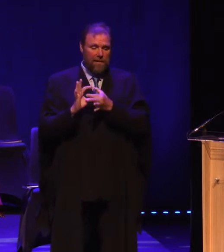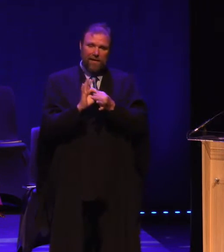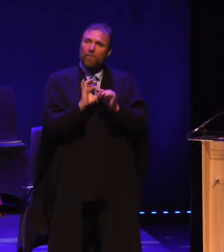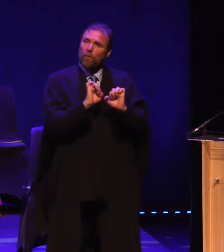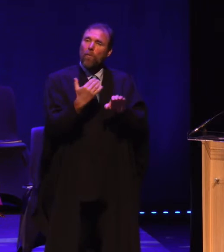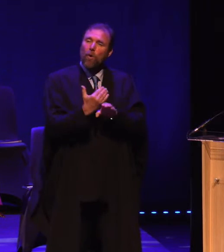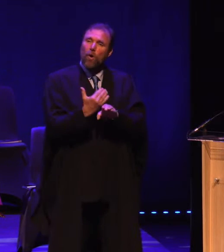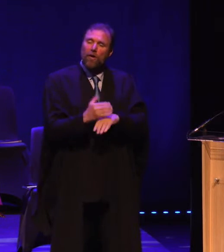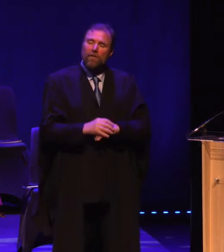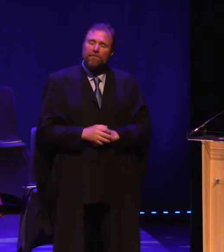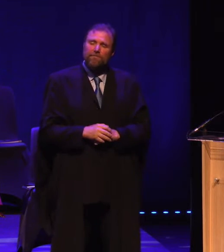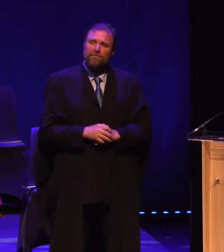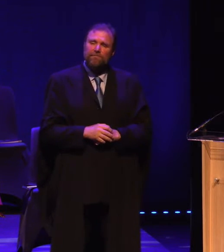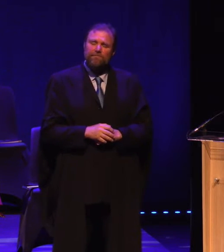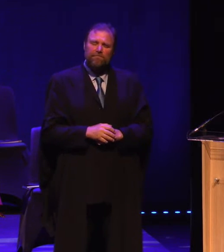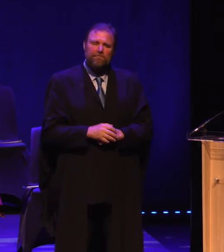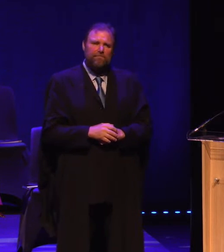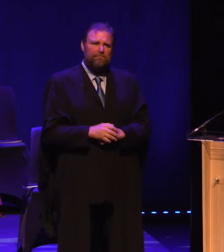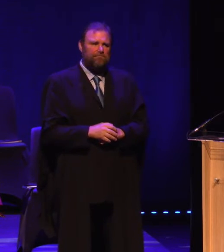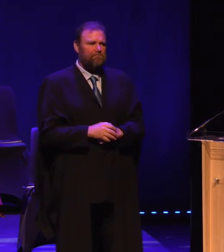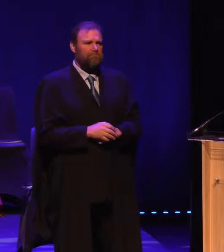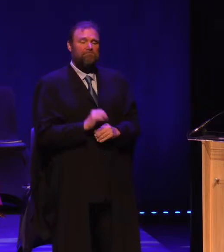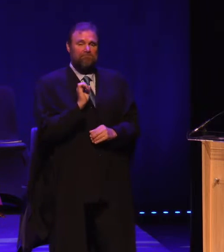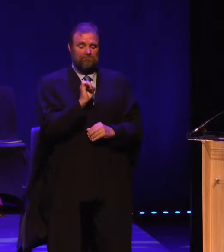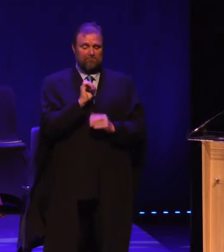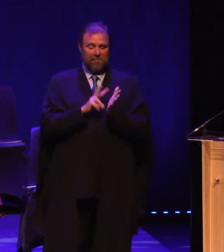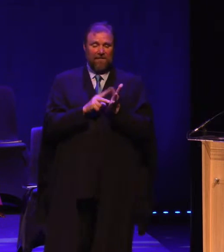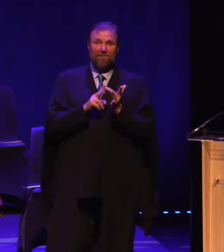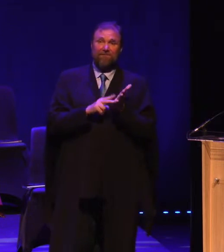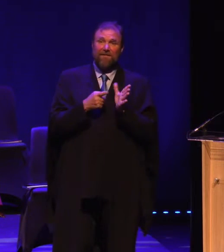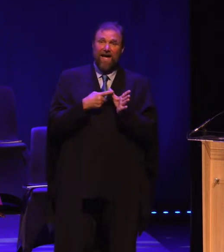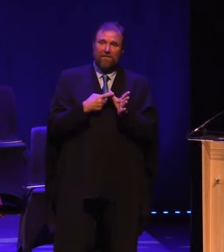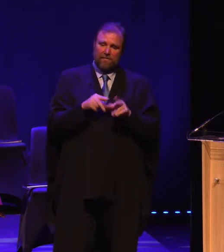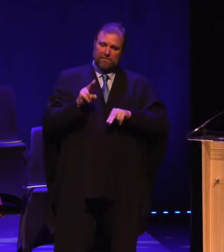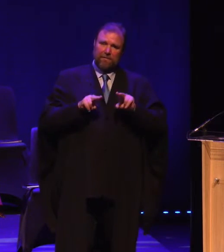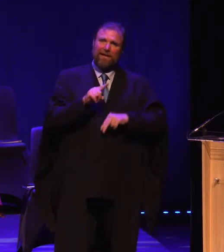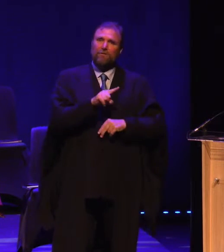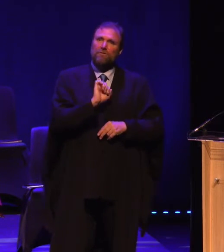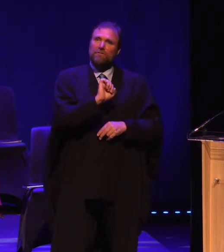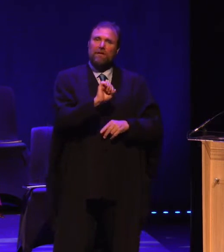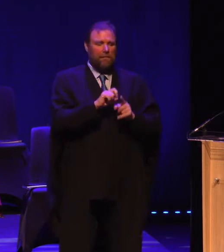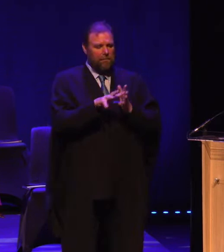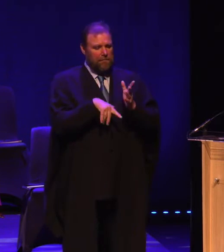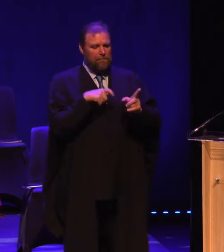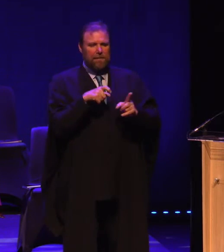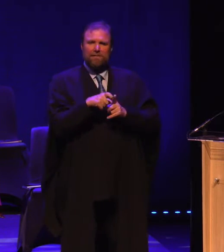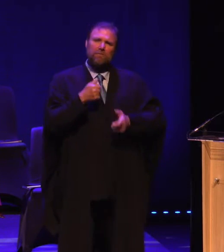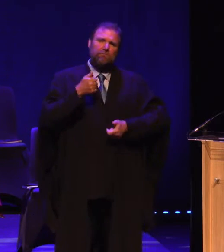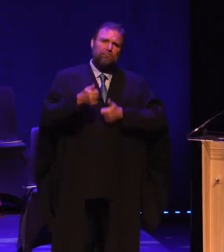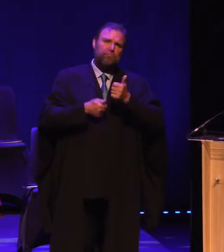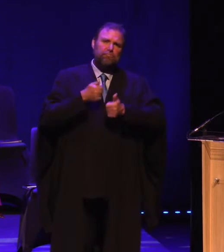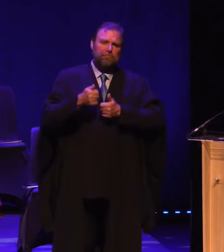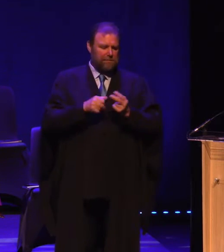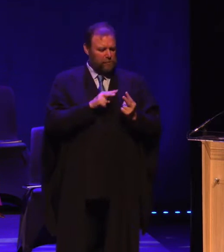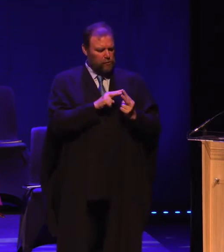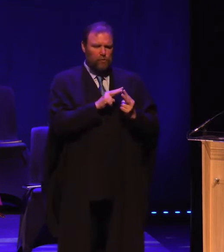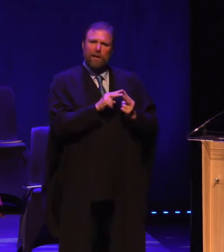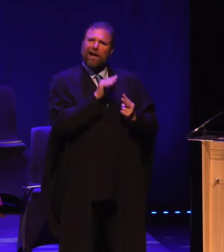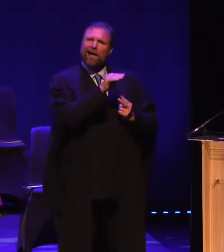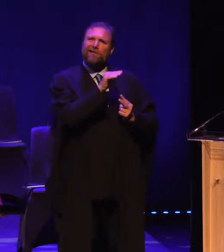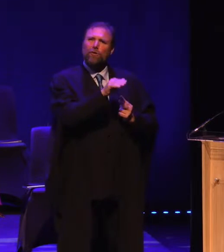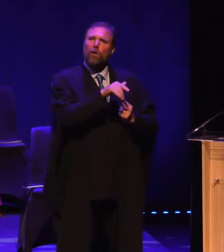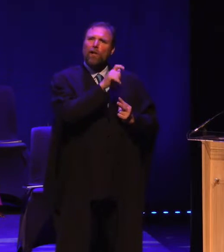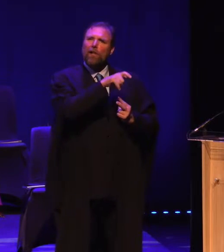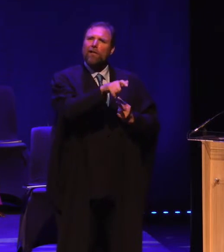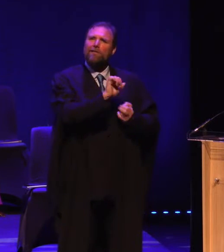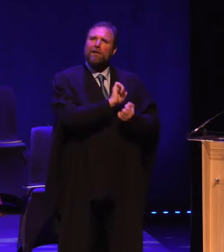work. At her Viva Voce examination, Helen's PhD was praised by her two external examiners as